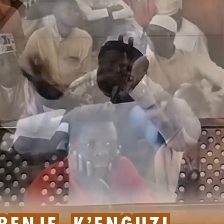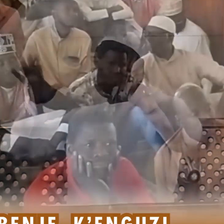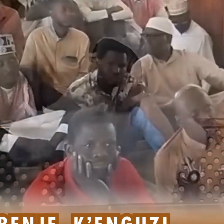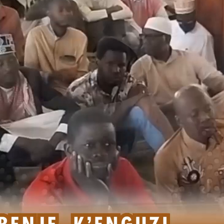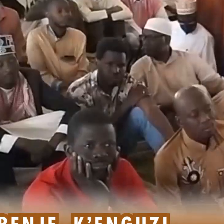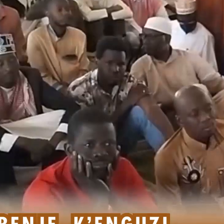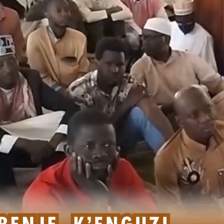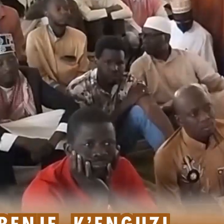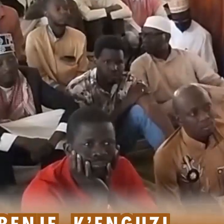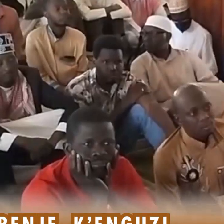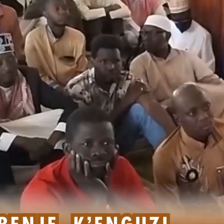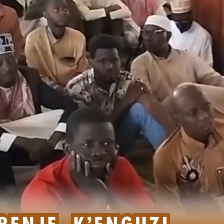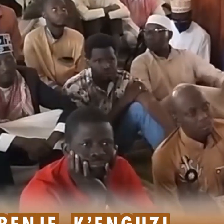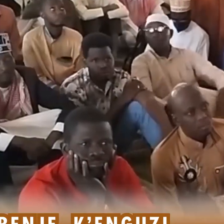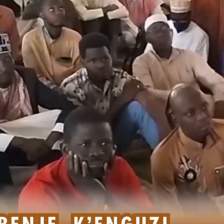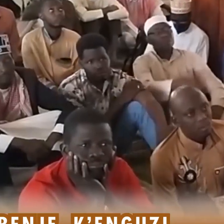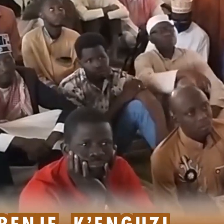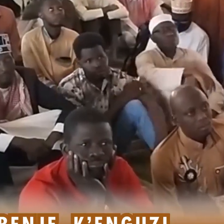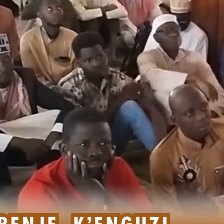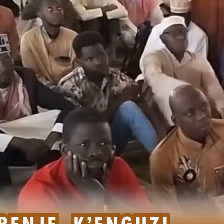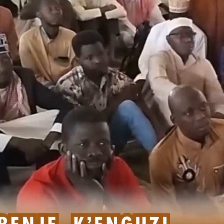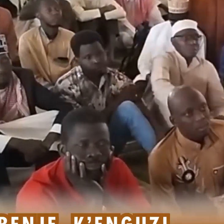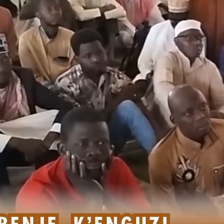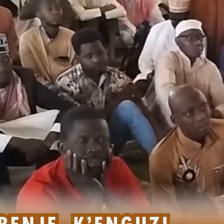evil and falsehood,